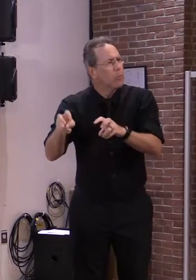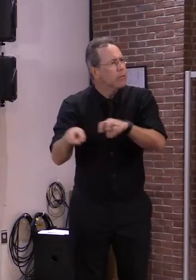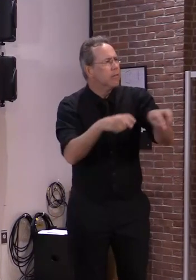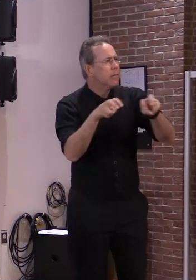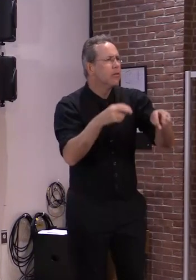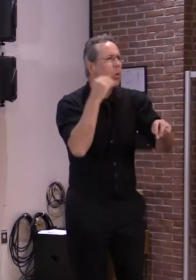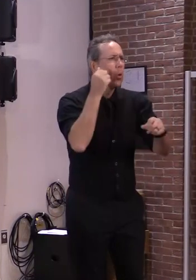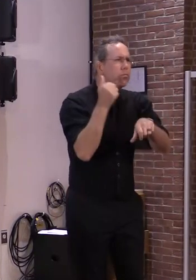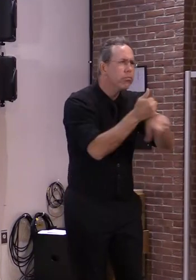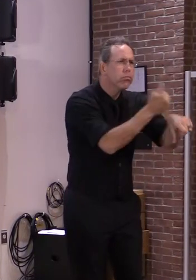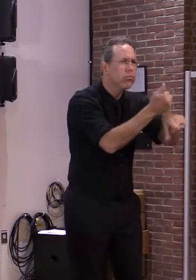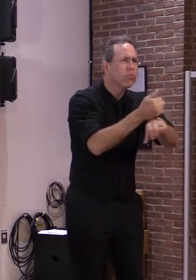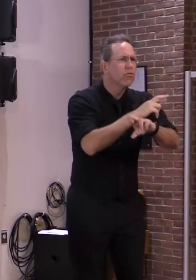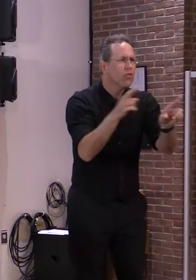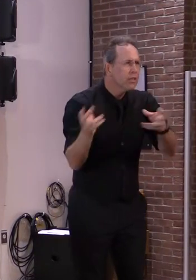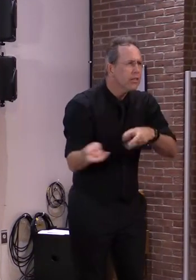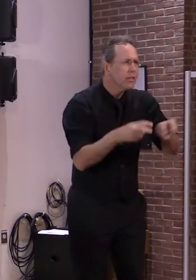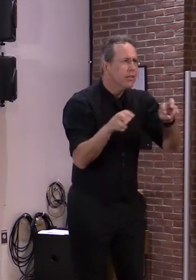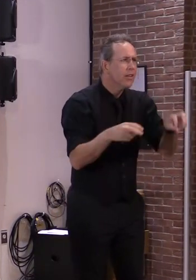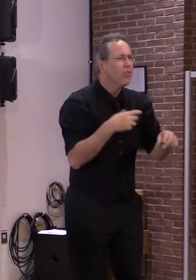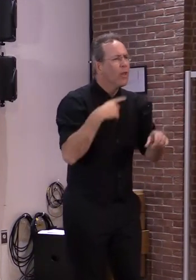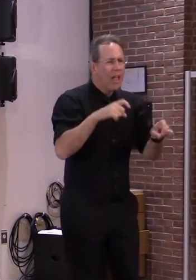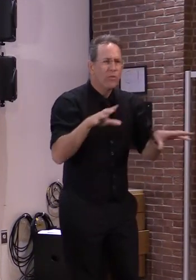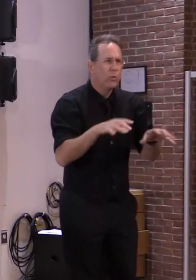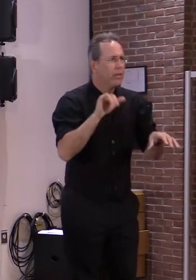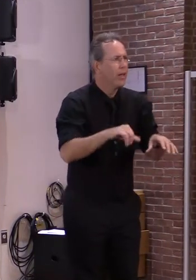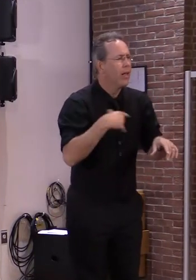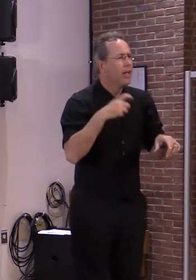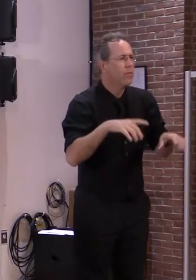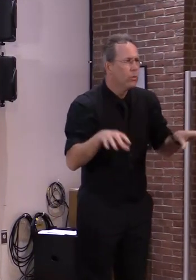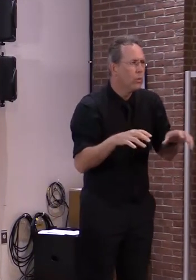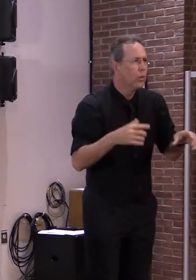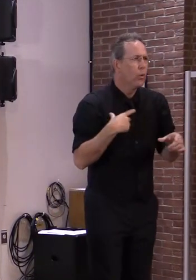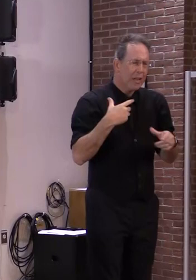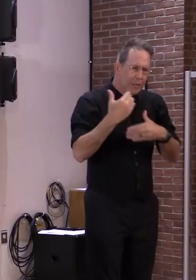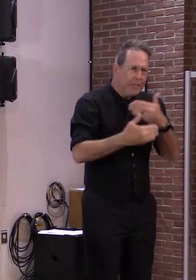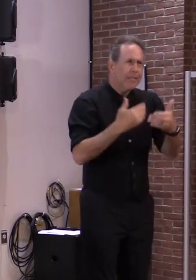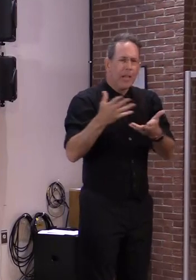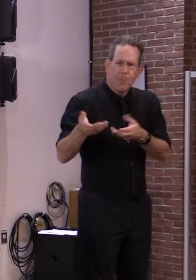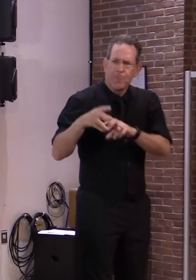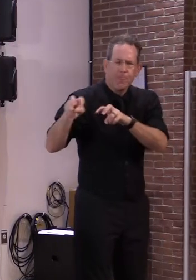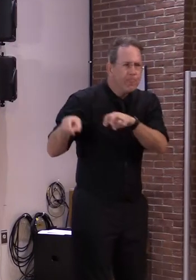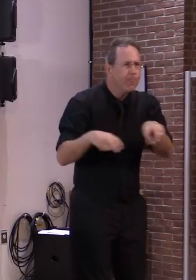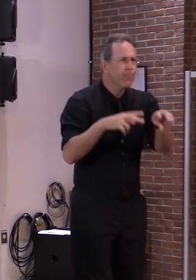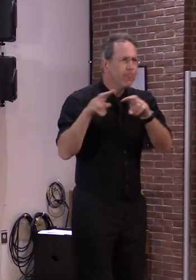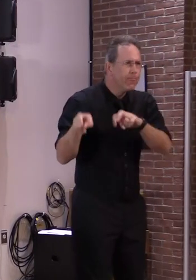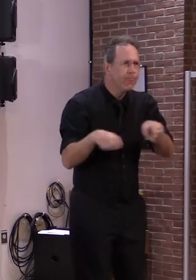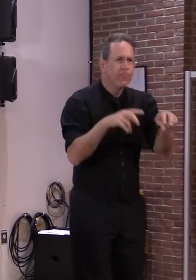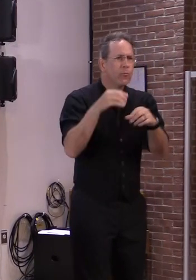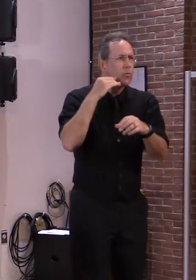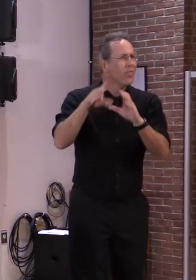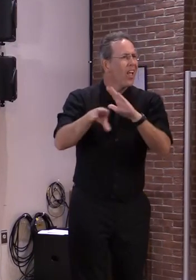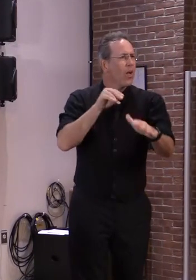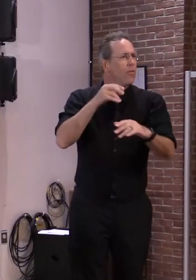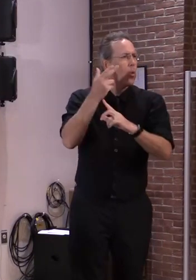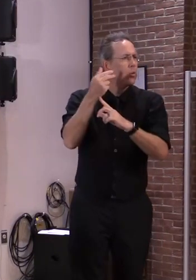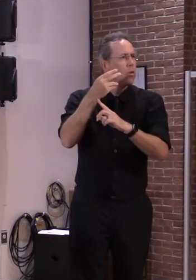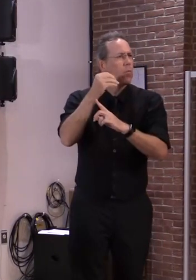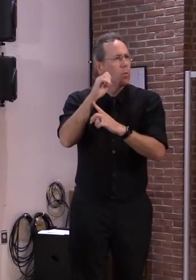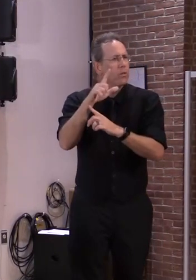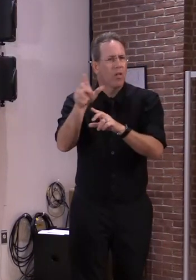through bringing people in to the hotel motel program during the height of the pandemic.